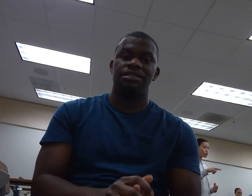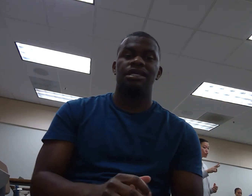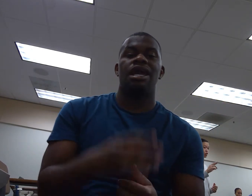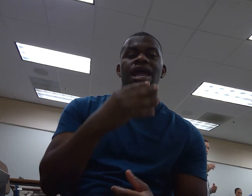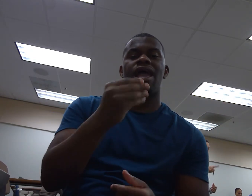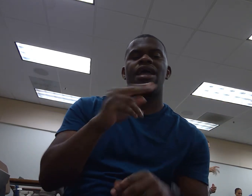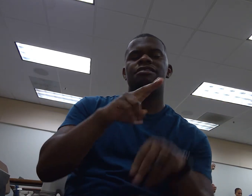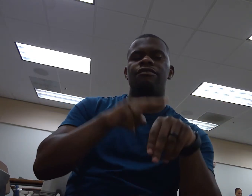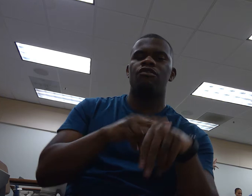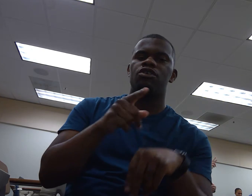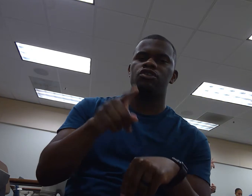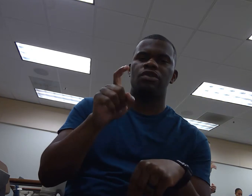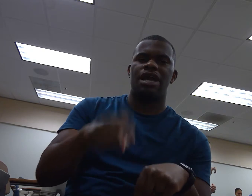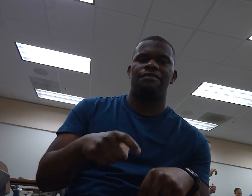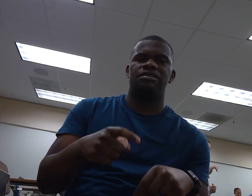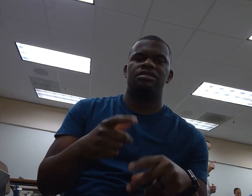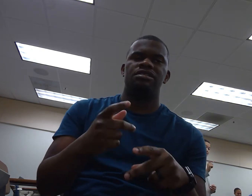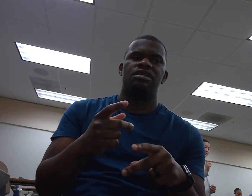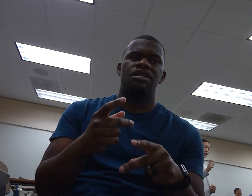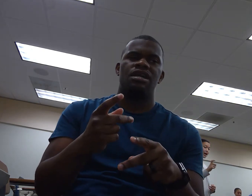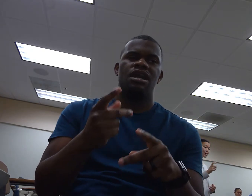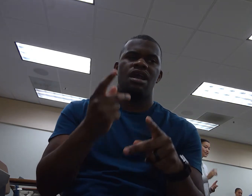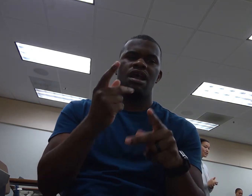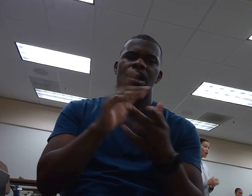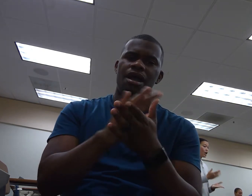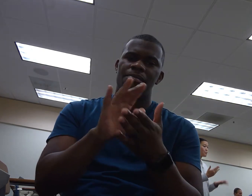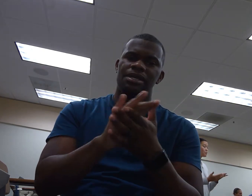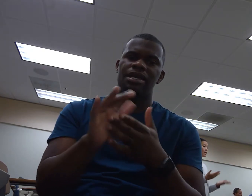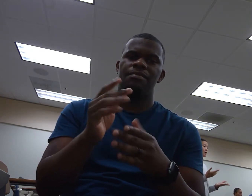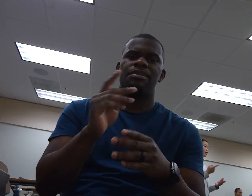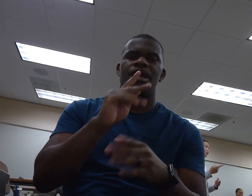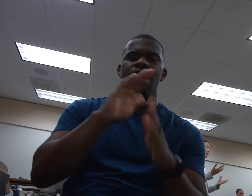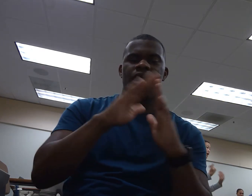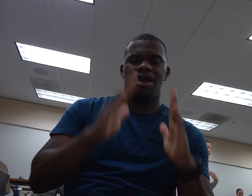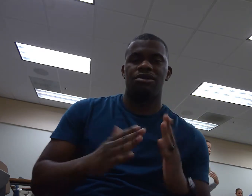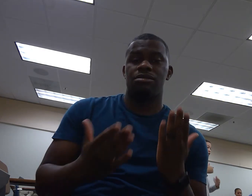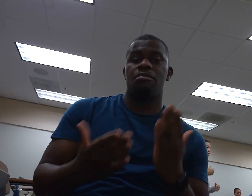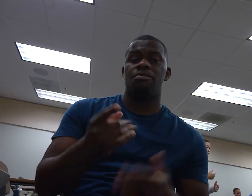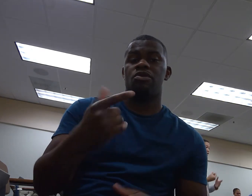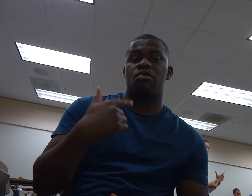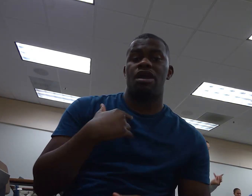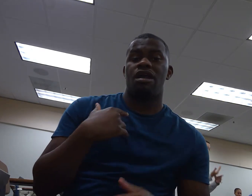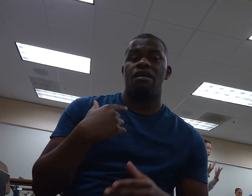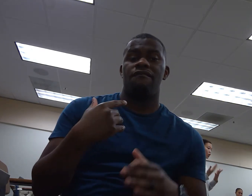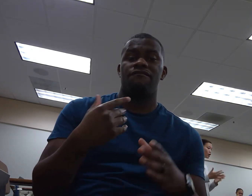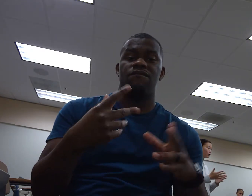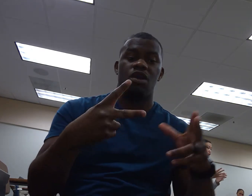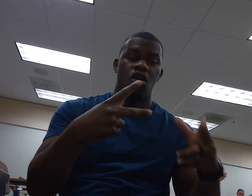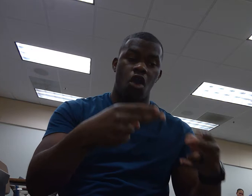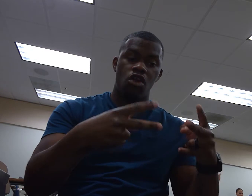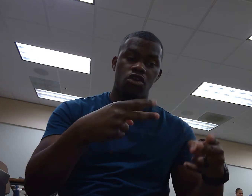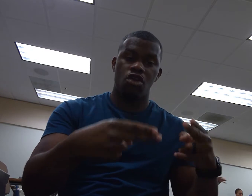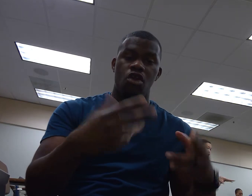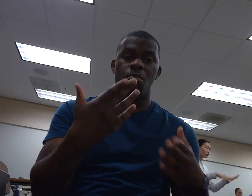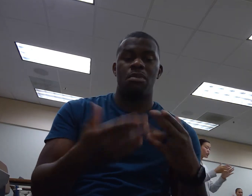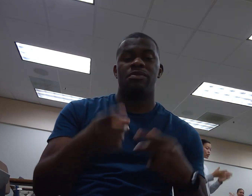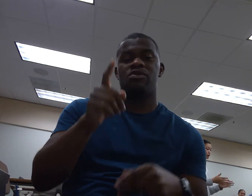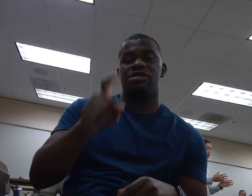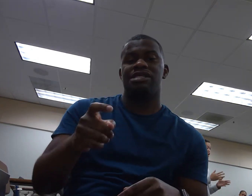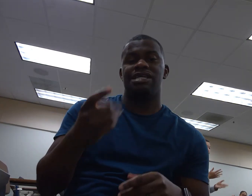you have a gardener. Maybe you have to repair things. You get things painted, who knows what it might be. These are